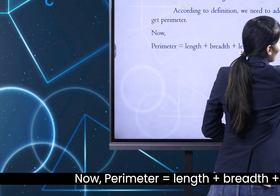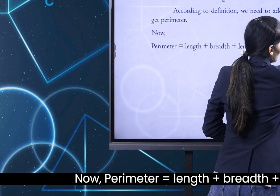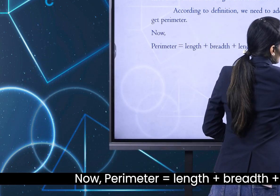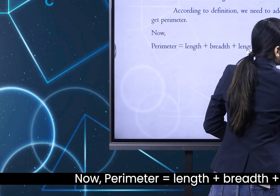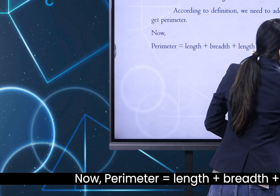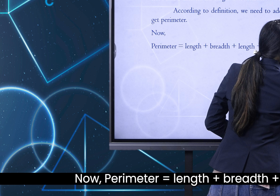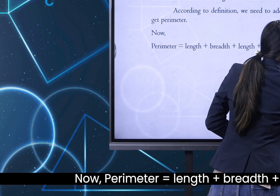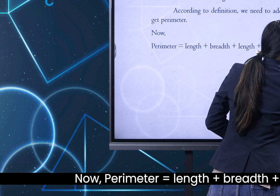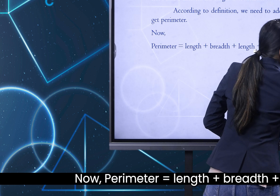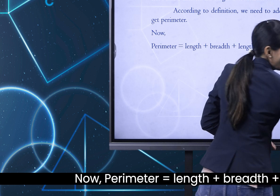breadth.